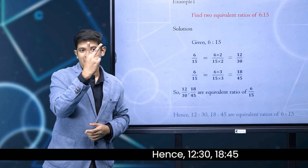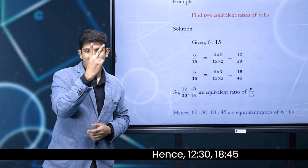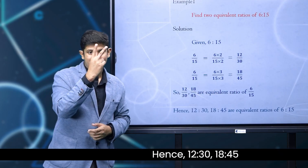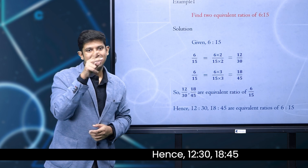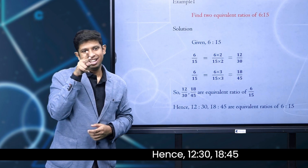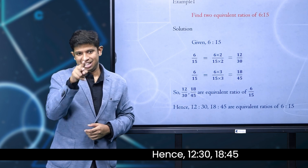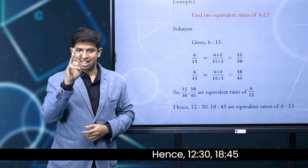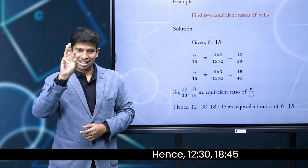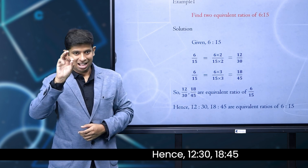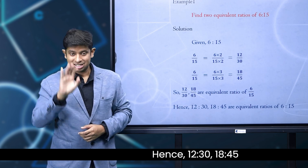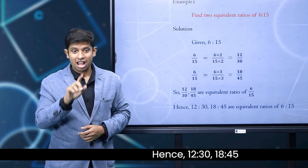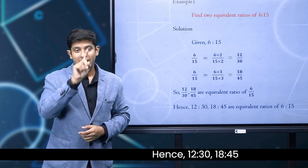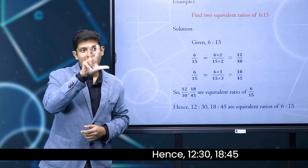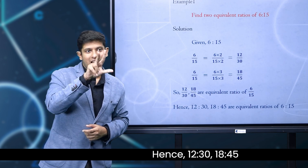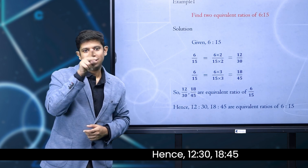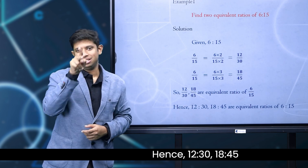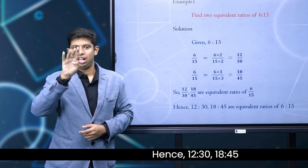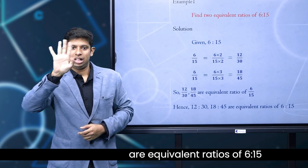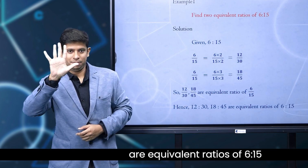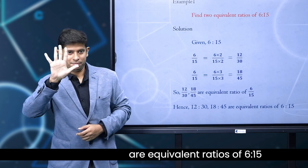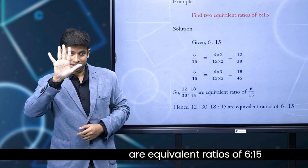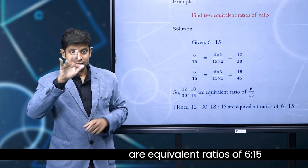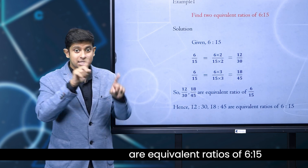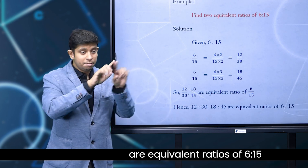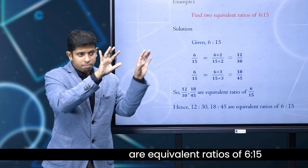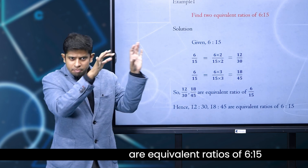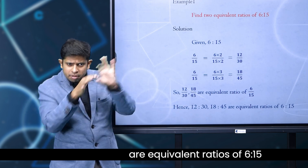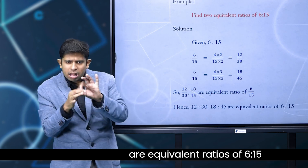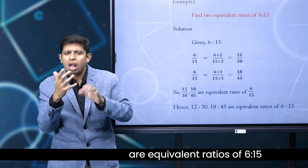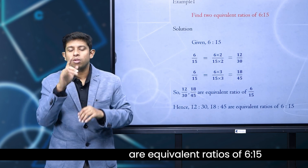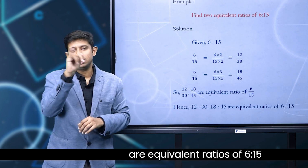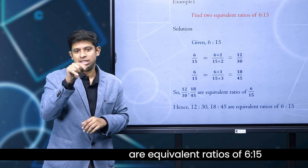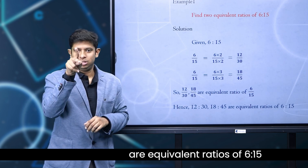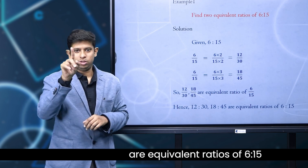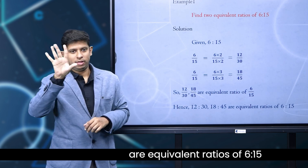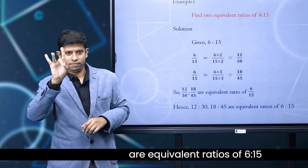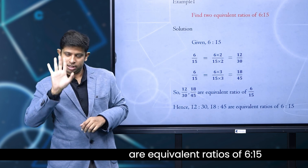Hence, 12 is to 30, 18 is to 45 are equivalent ratios of 6 is to 15.